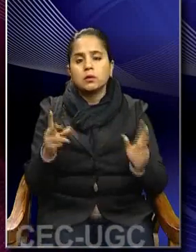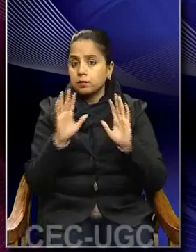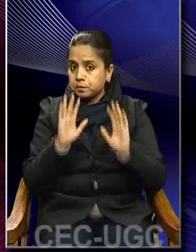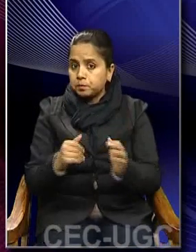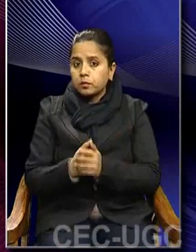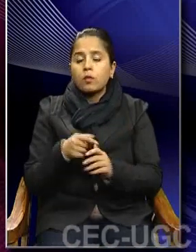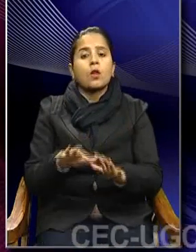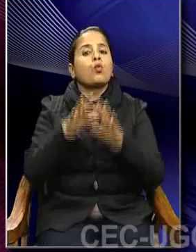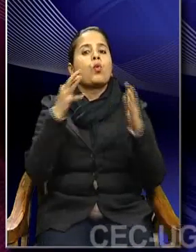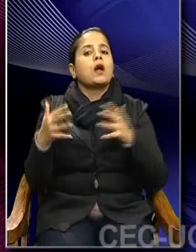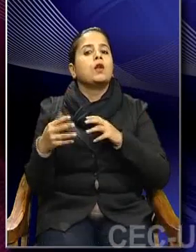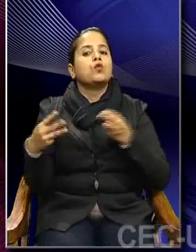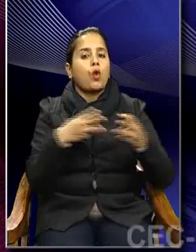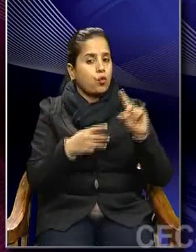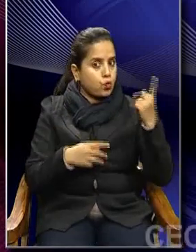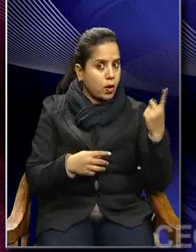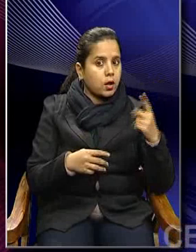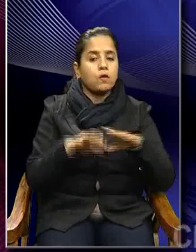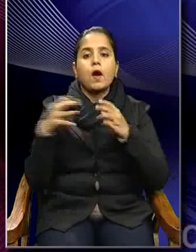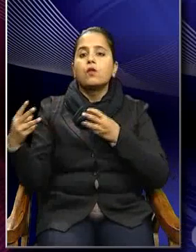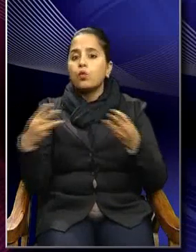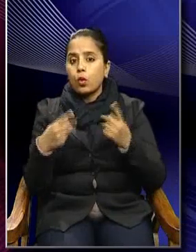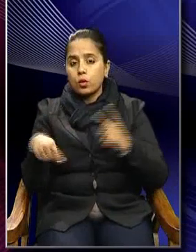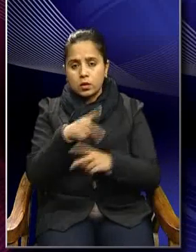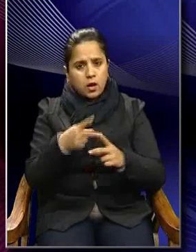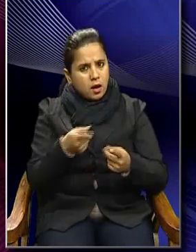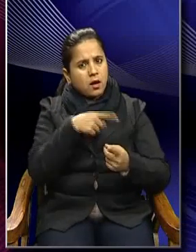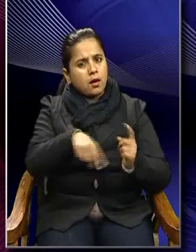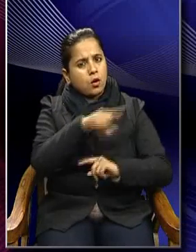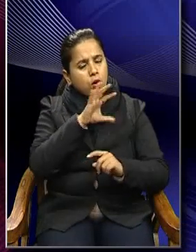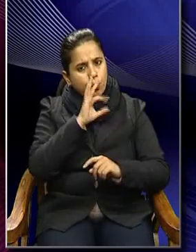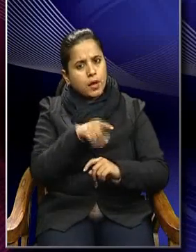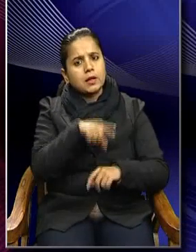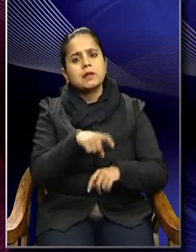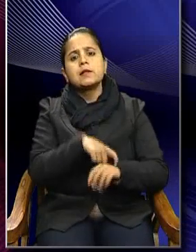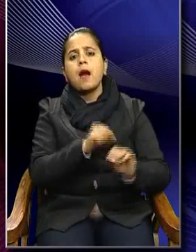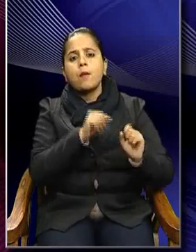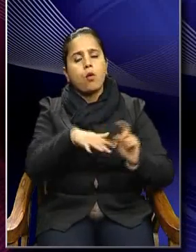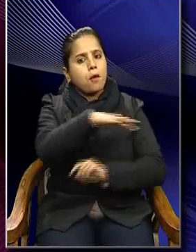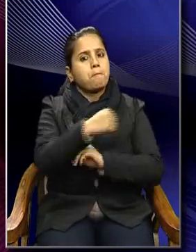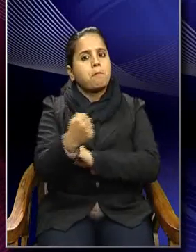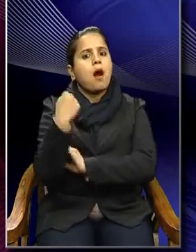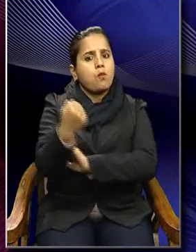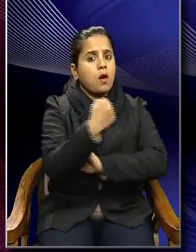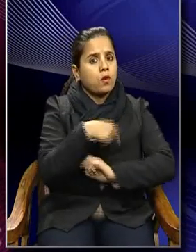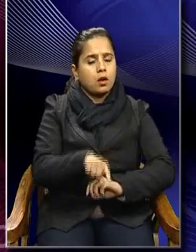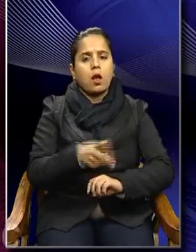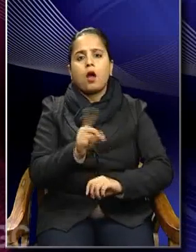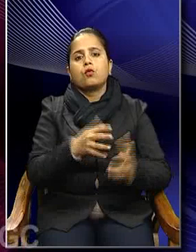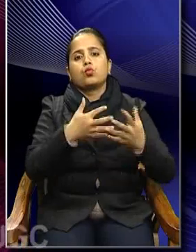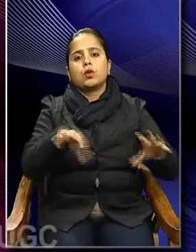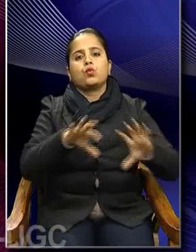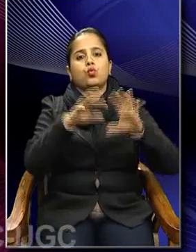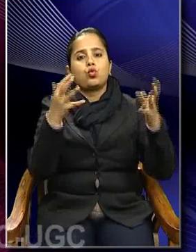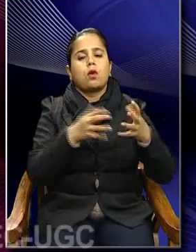the World War I was essentially a war among the imperial powers to redivide the world